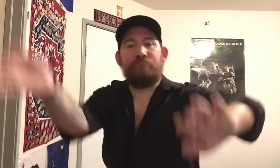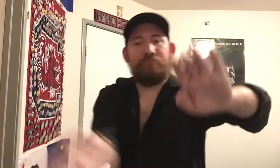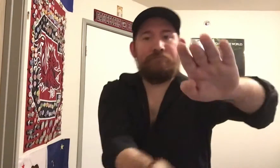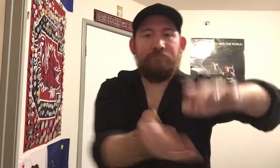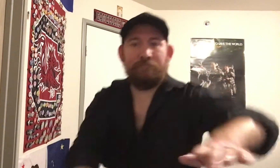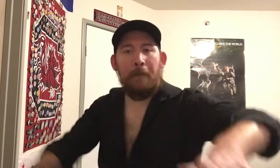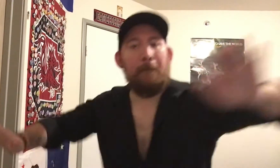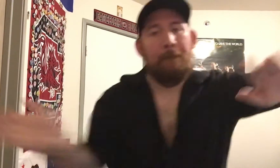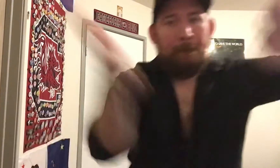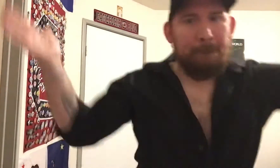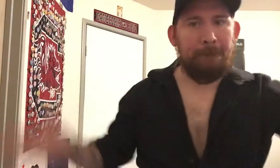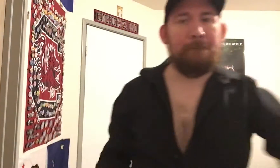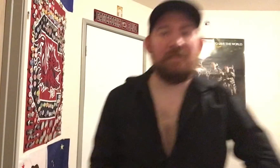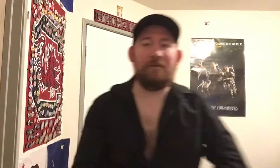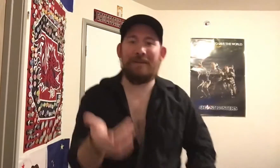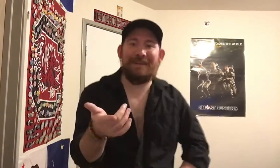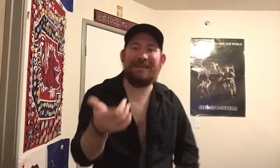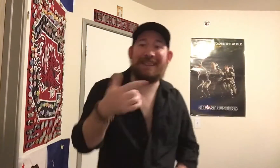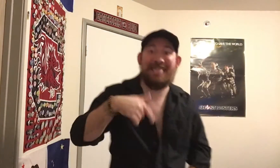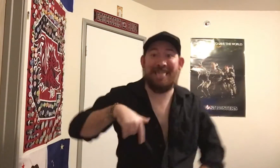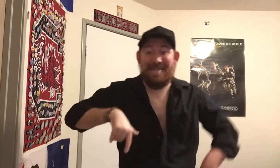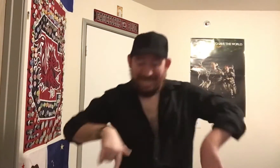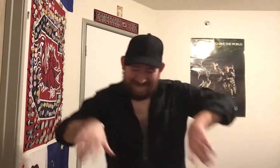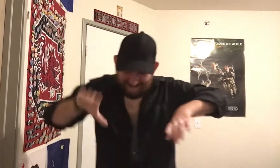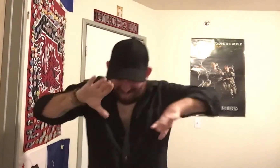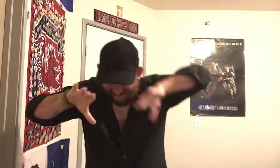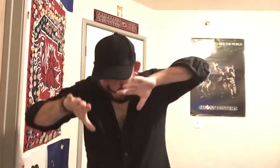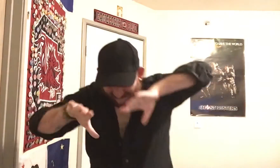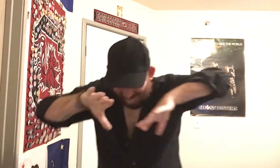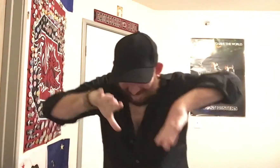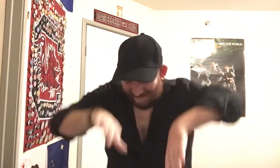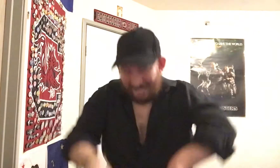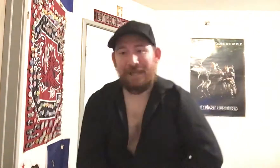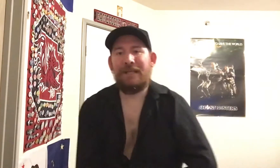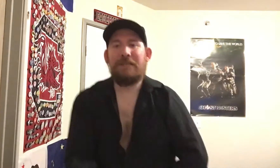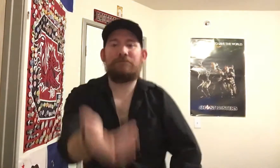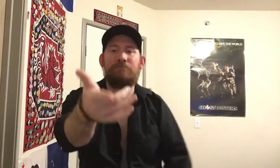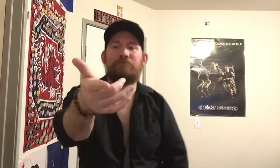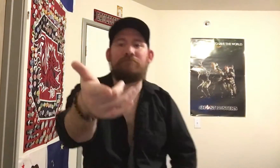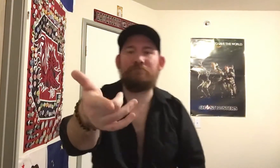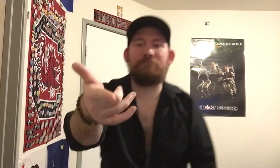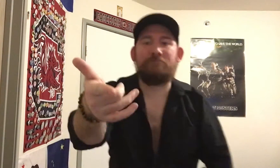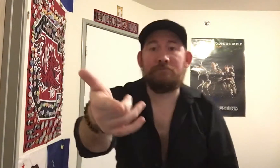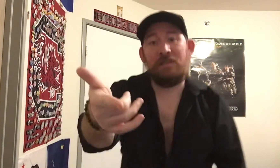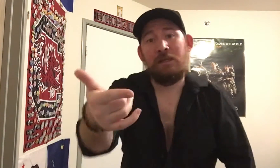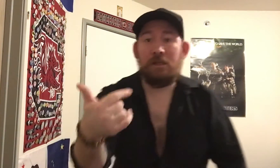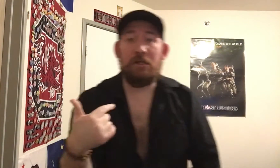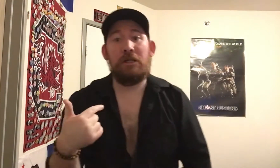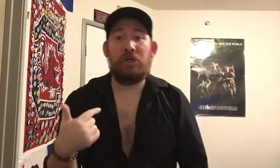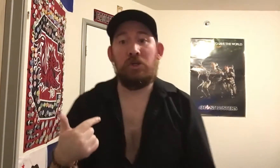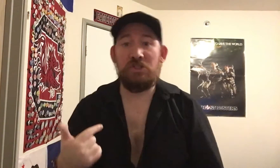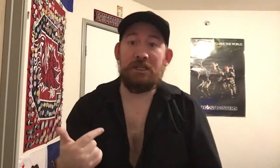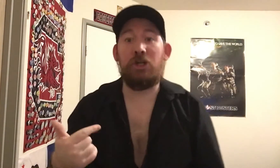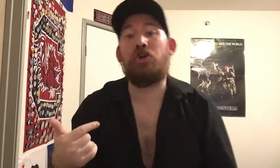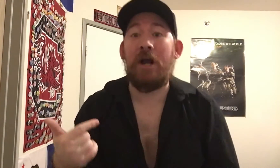ghetto booty. I really like your kitty cat, and if you let me touch her, I know you're not a bluffer. I'll take you to go see it. Crick, crick.